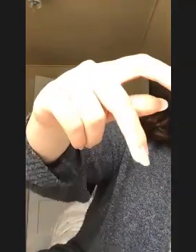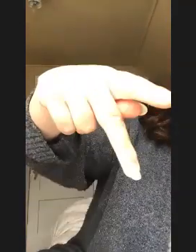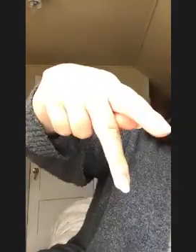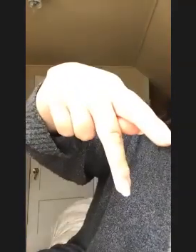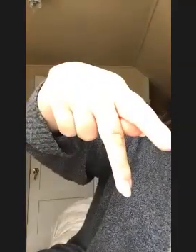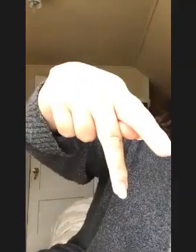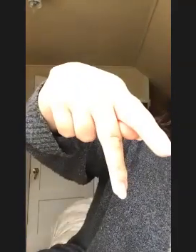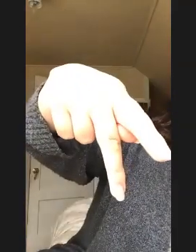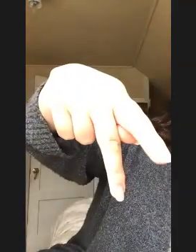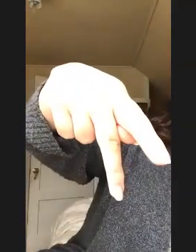P,